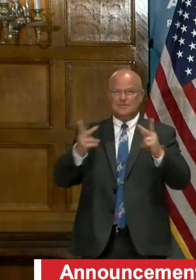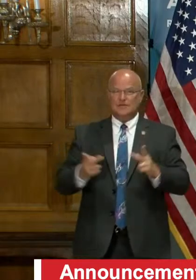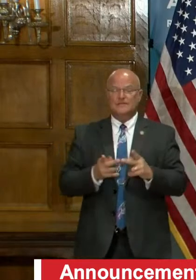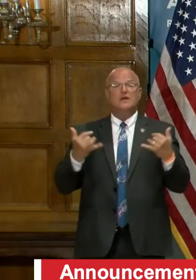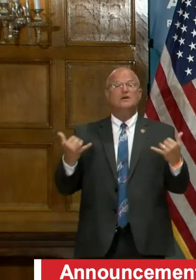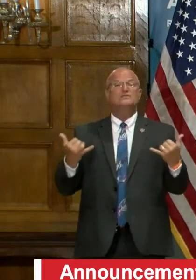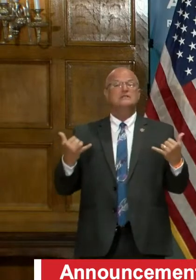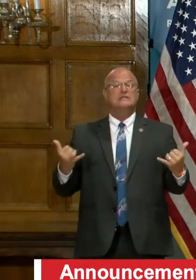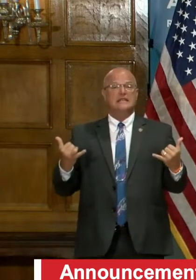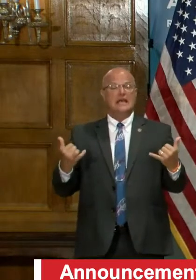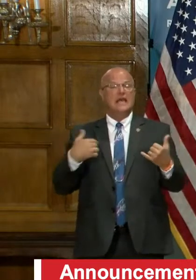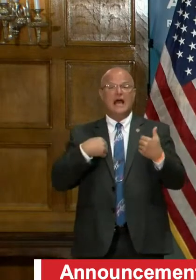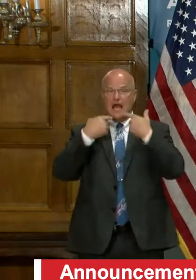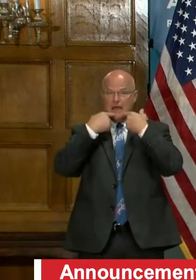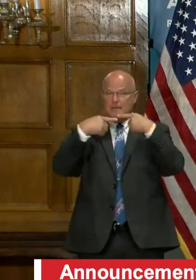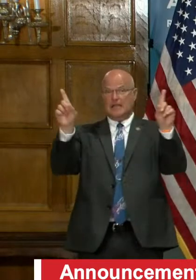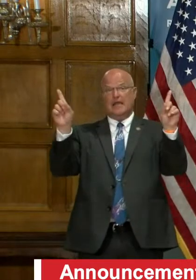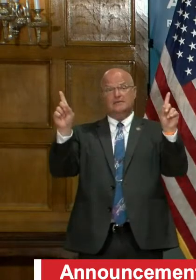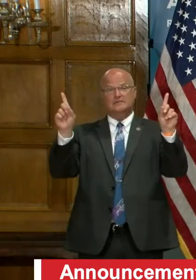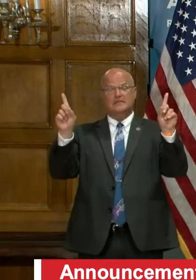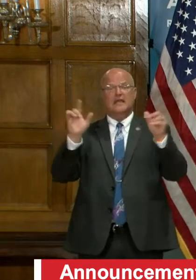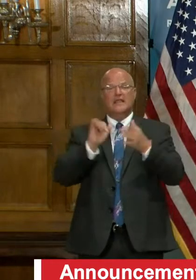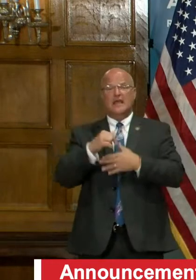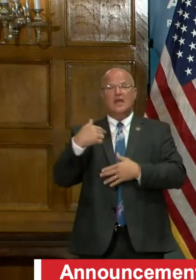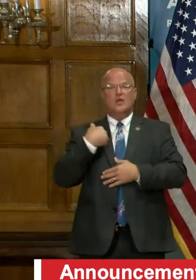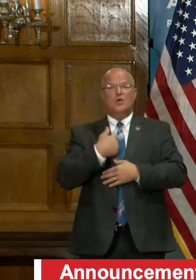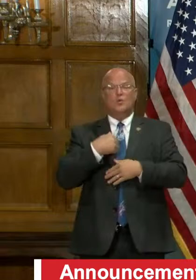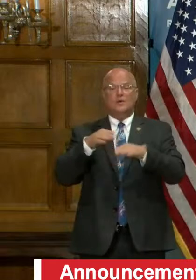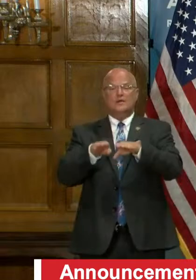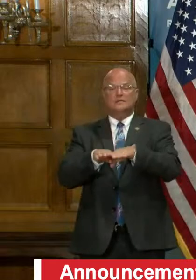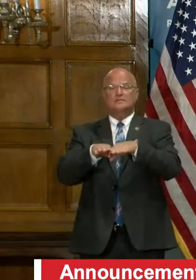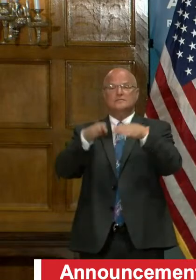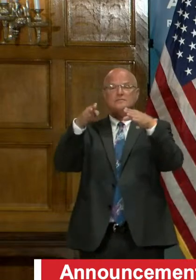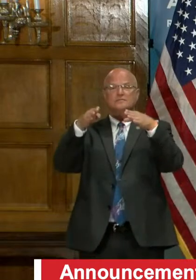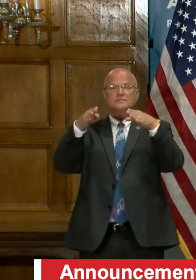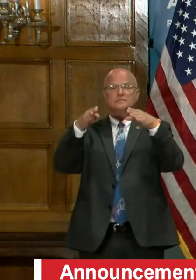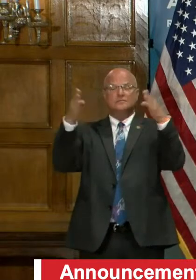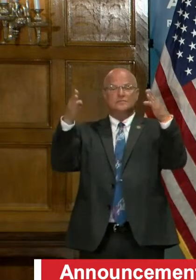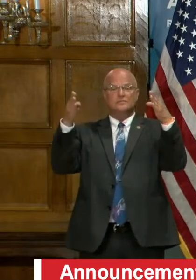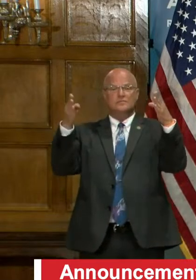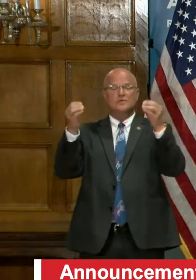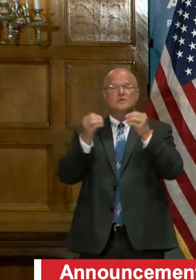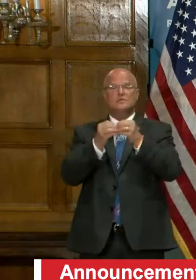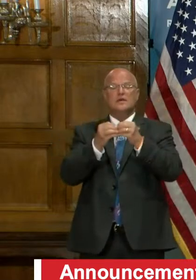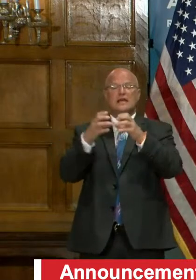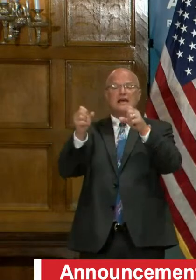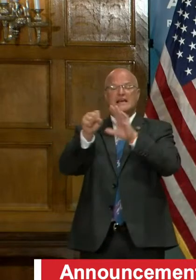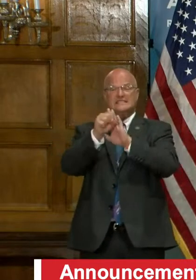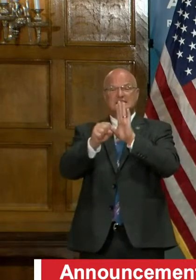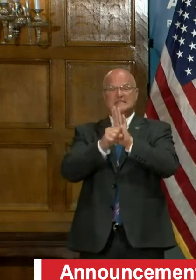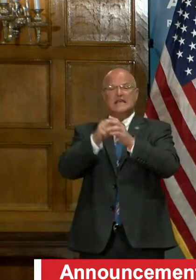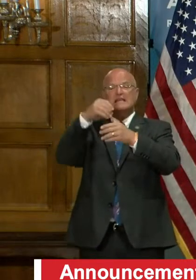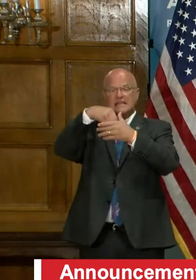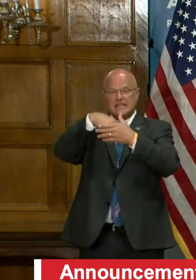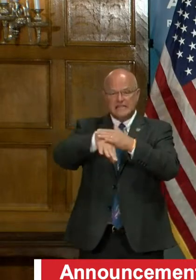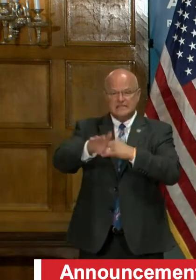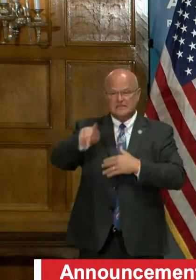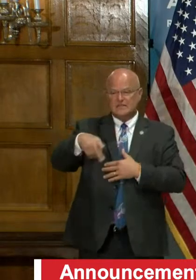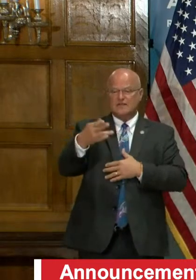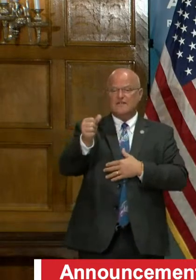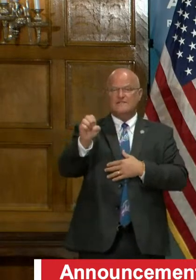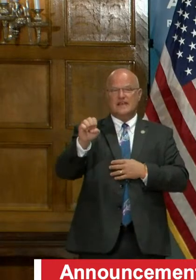so today I am announcing that we are lifting further restrictions and we are moving as a state into phase